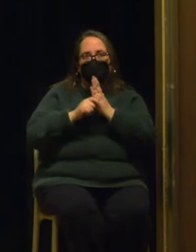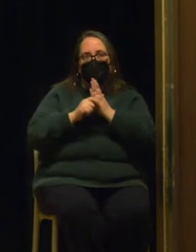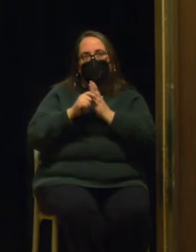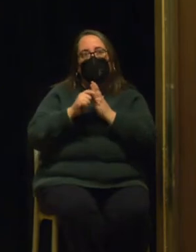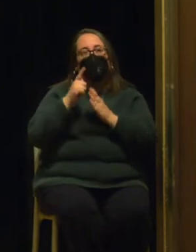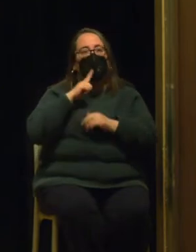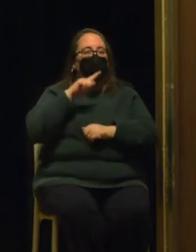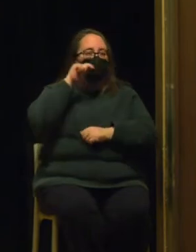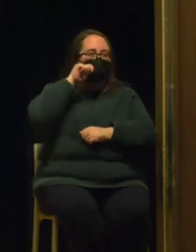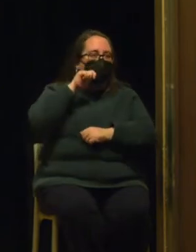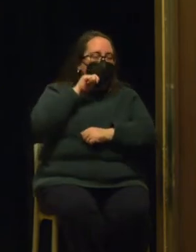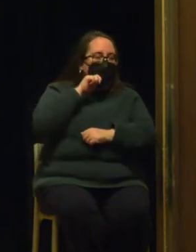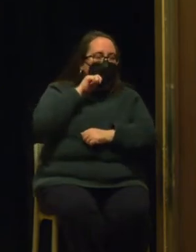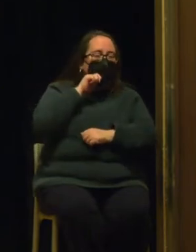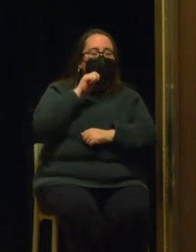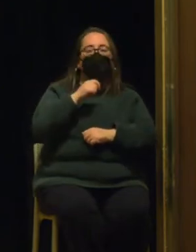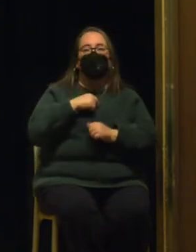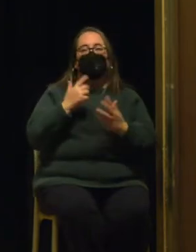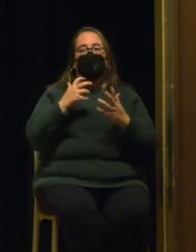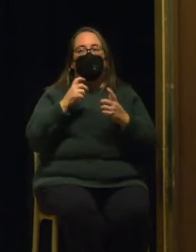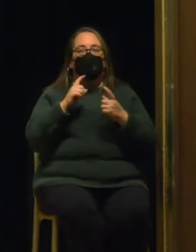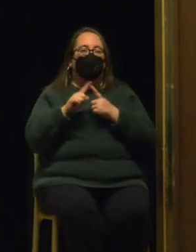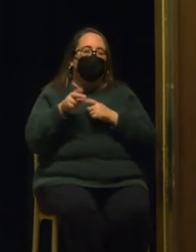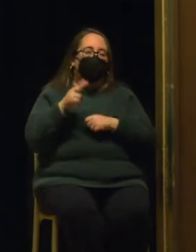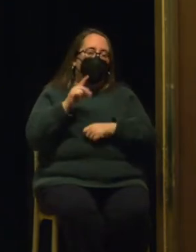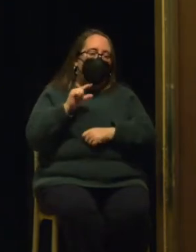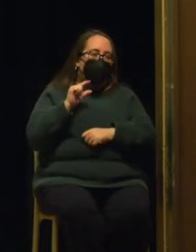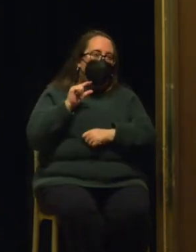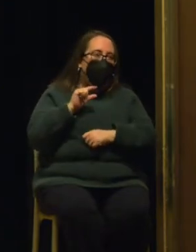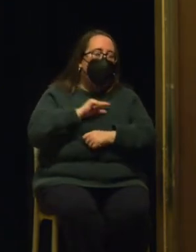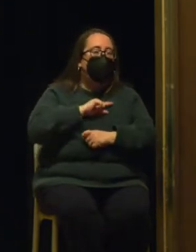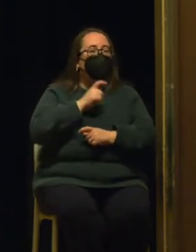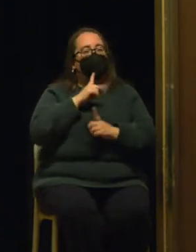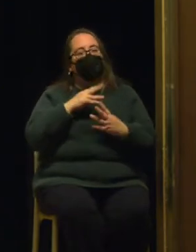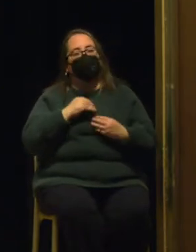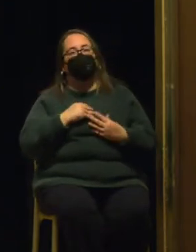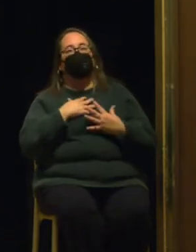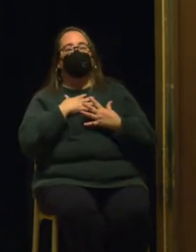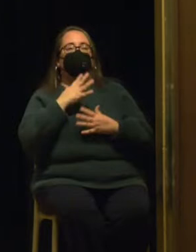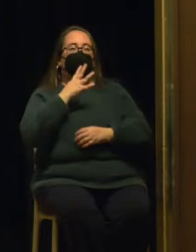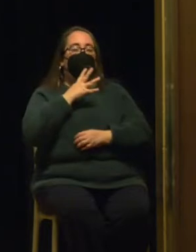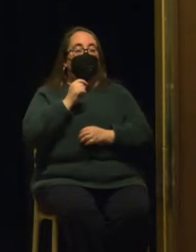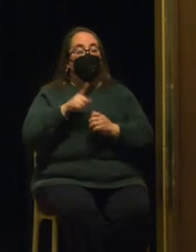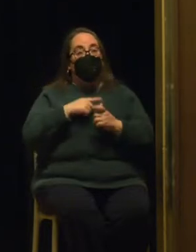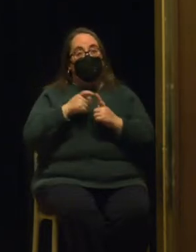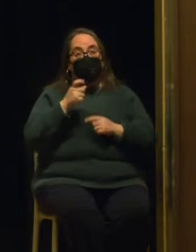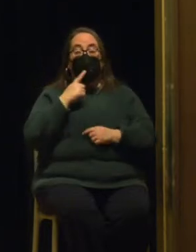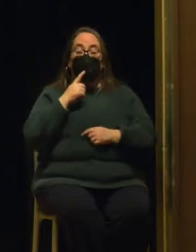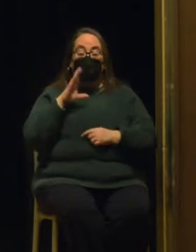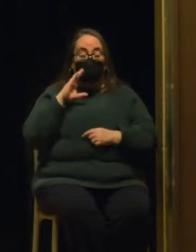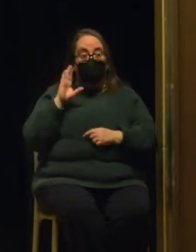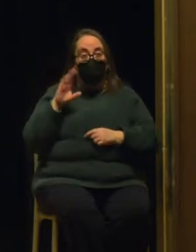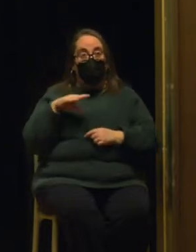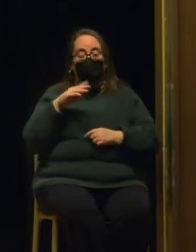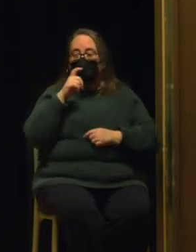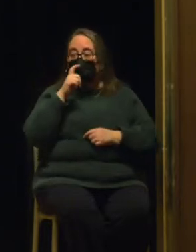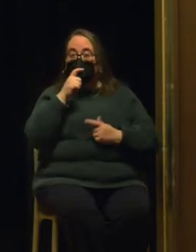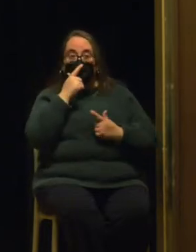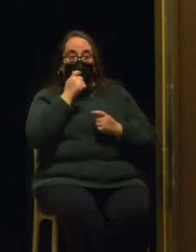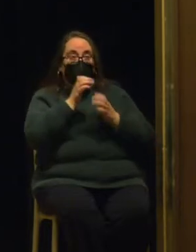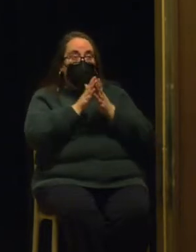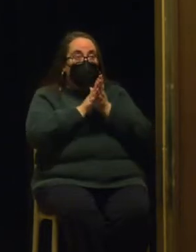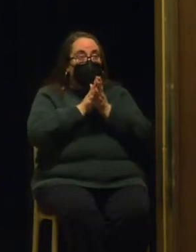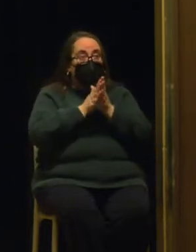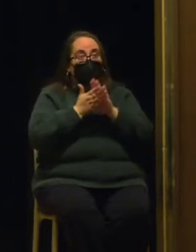for teenagers, and I want it to be high quality and uplifting. And then he said, you know, who's interested in running?